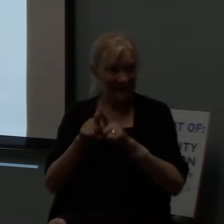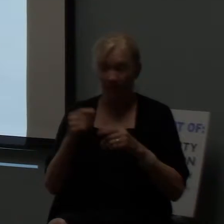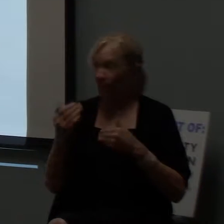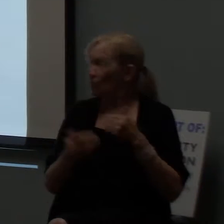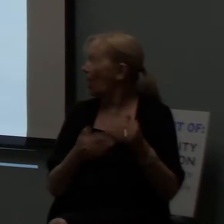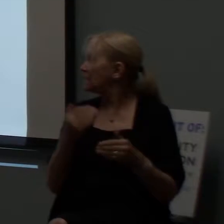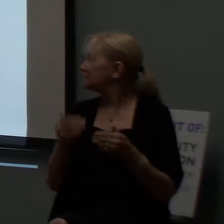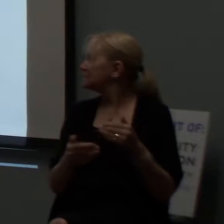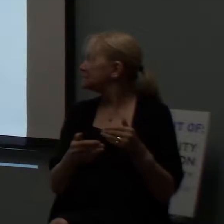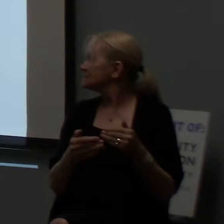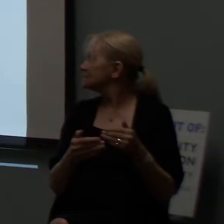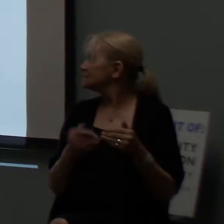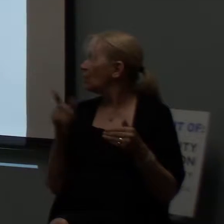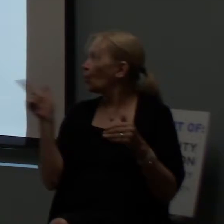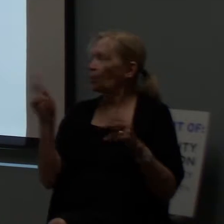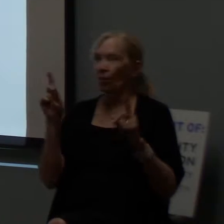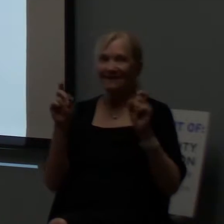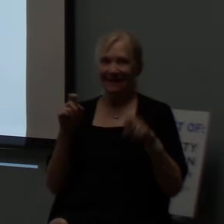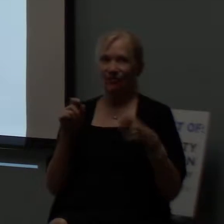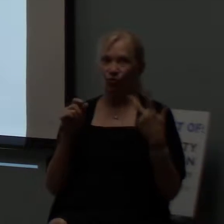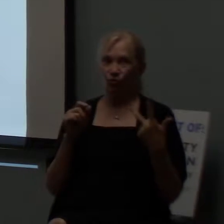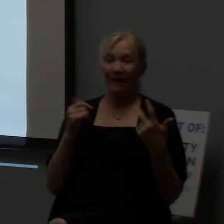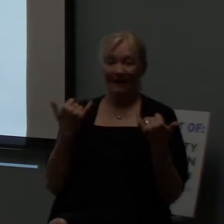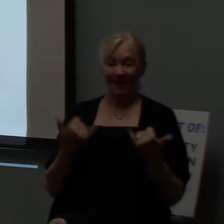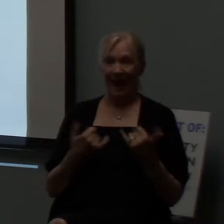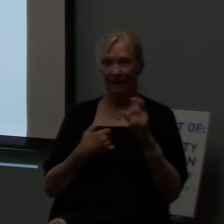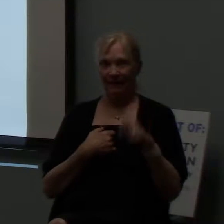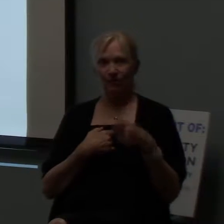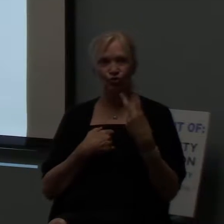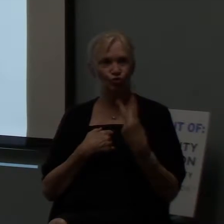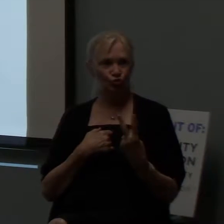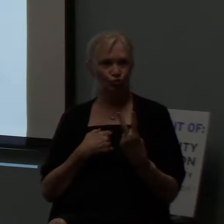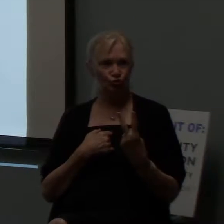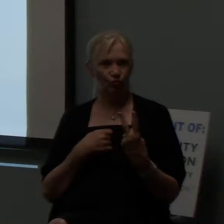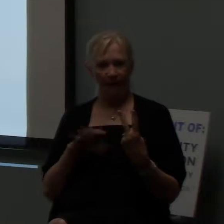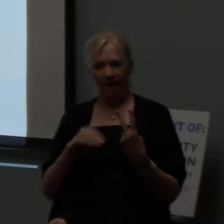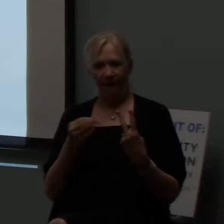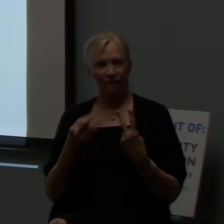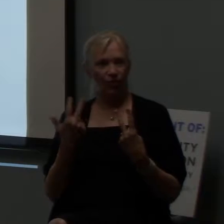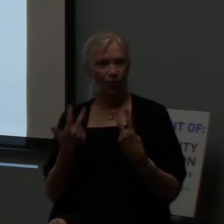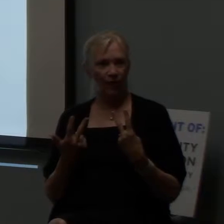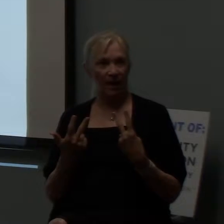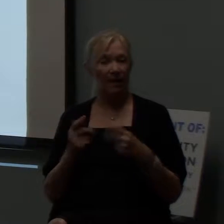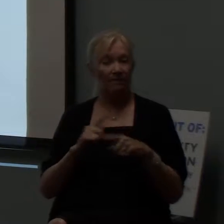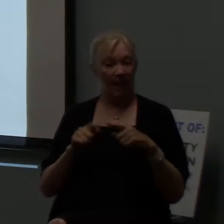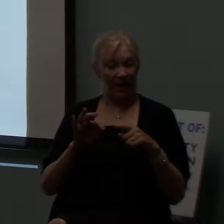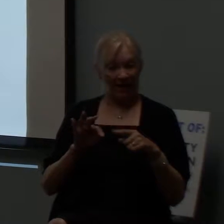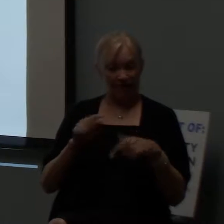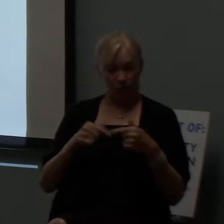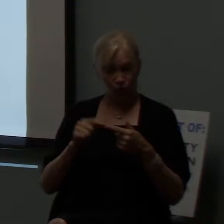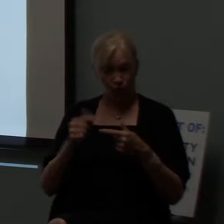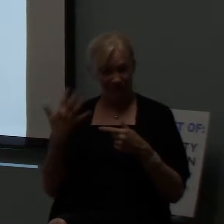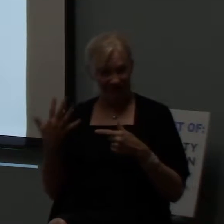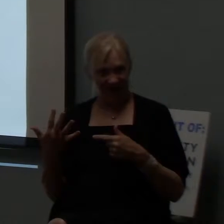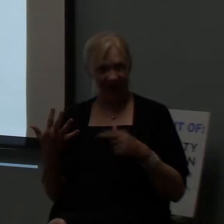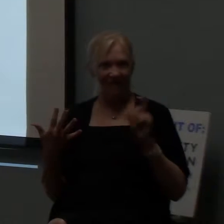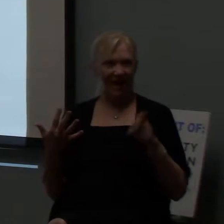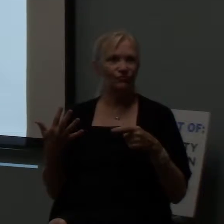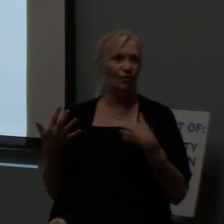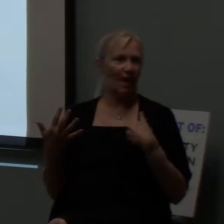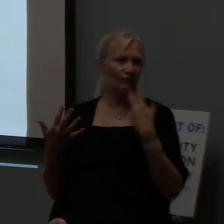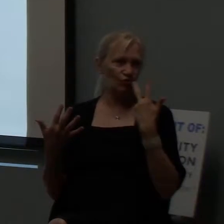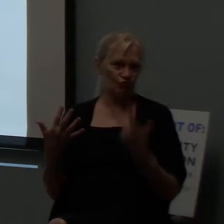goes to 5, then you need 3 votes. So right now you need 2 votes to do anything, you need 3. So you still have to get 3 people to agree. You just have